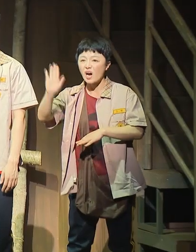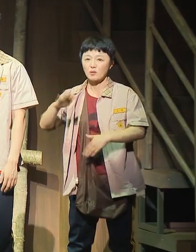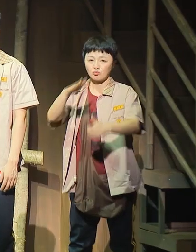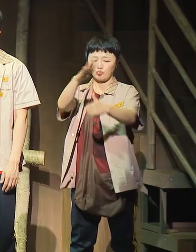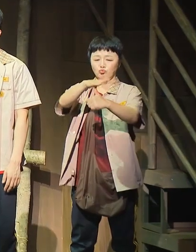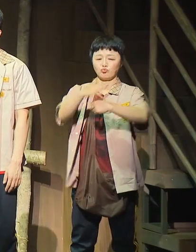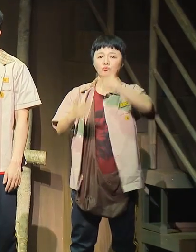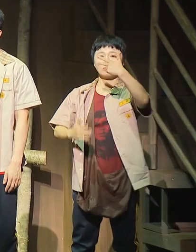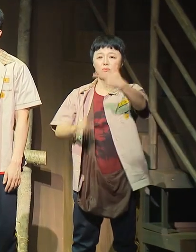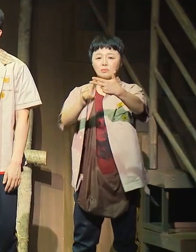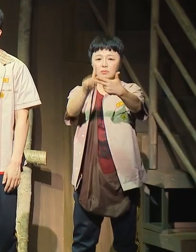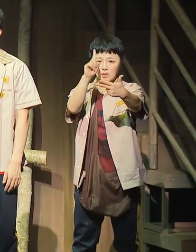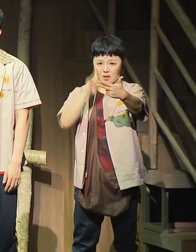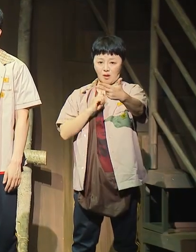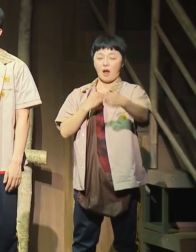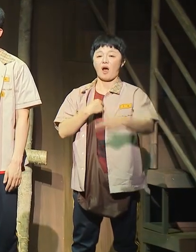Now, just see.